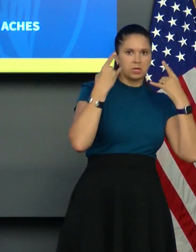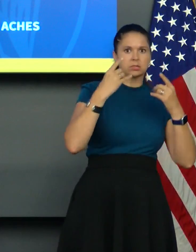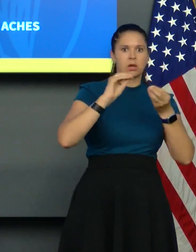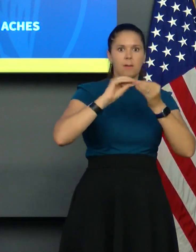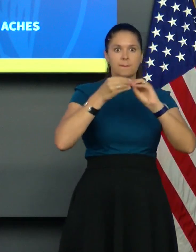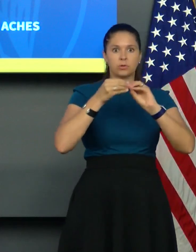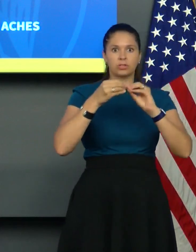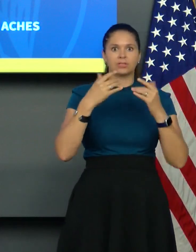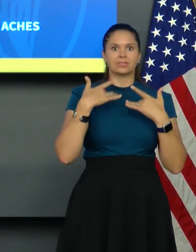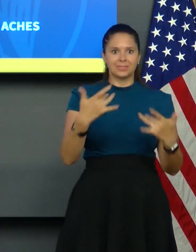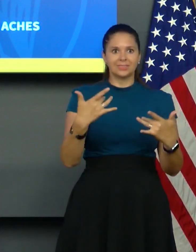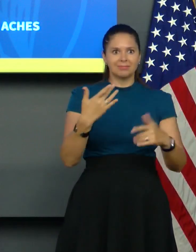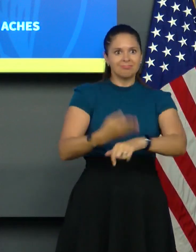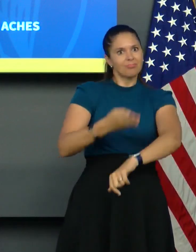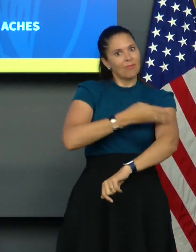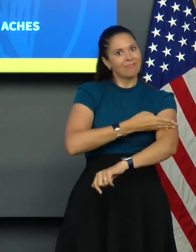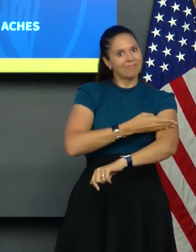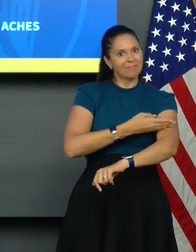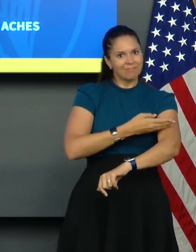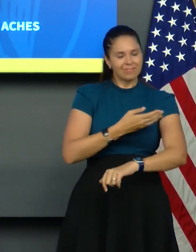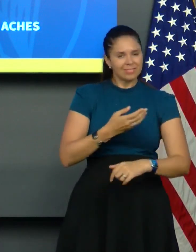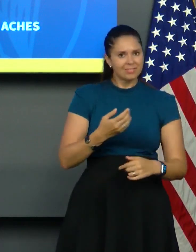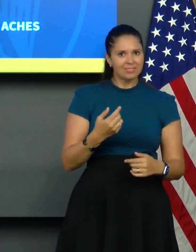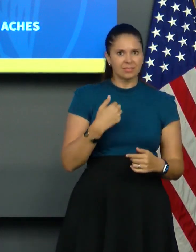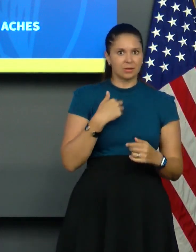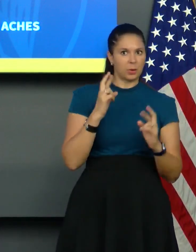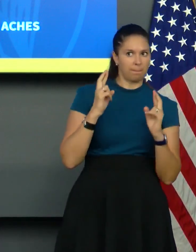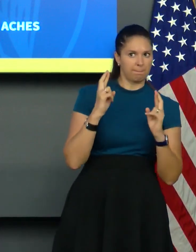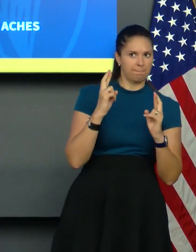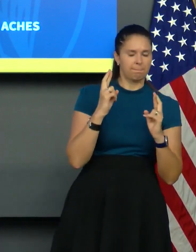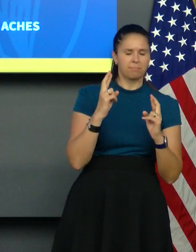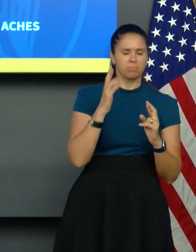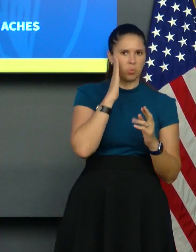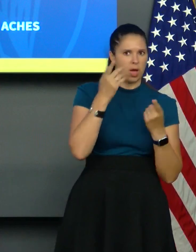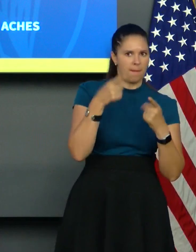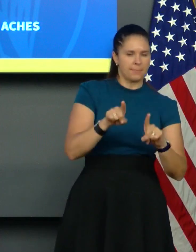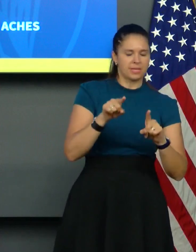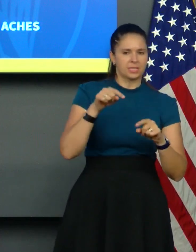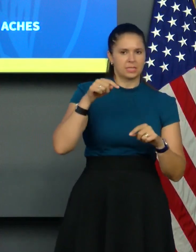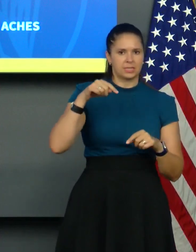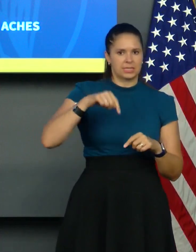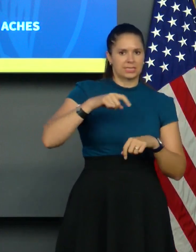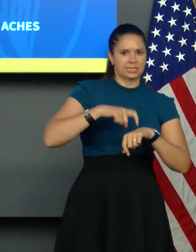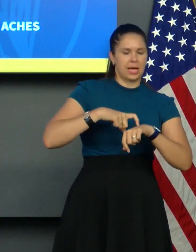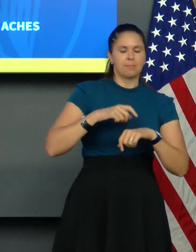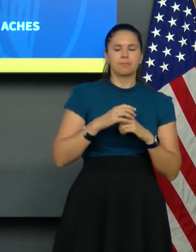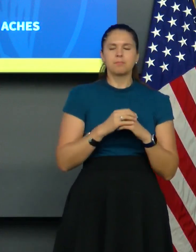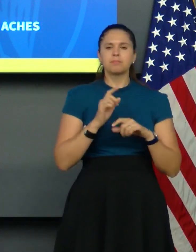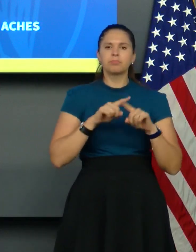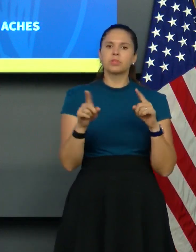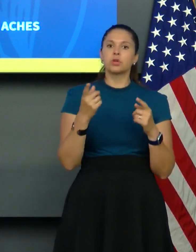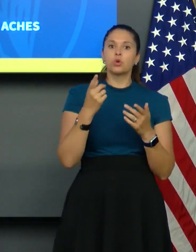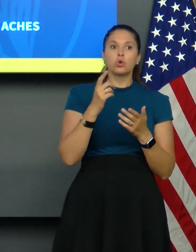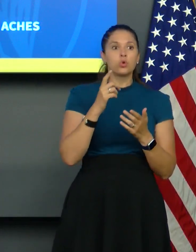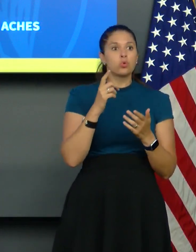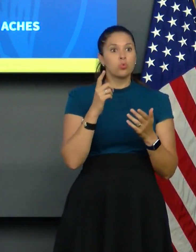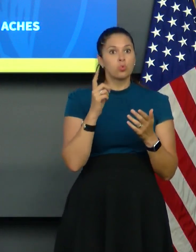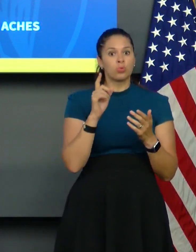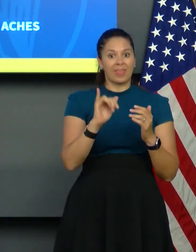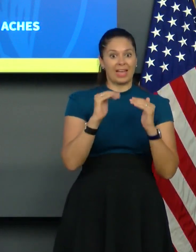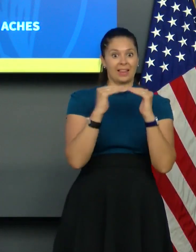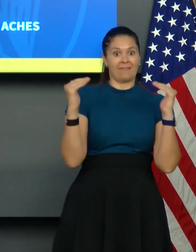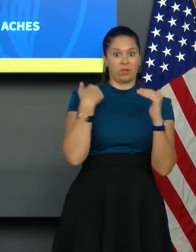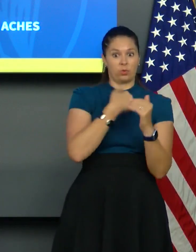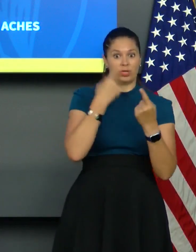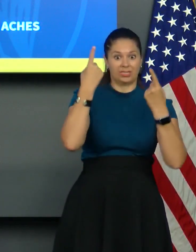numbers got better. And I'm very hopeful that that's going to happen this time. But the degree to which we're successful will